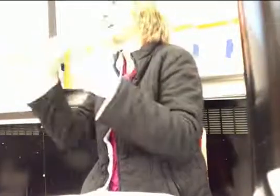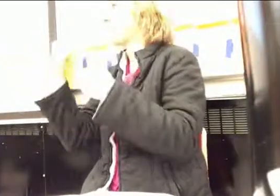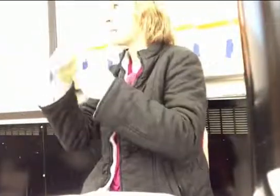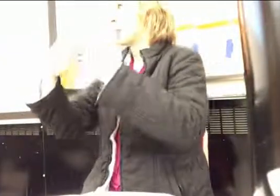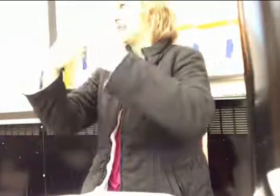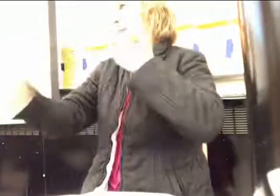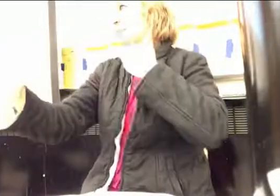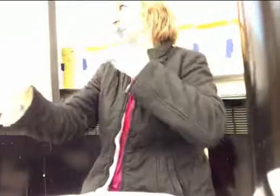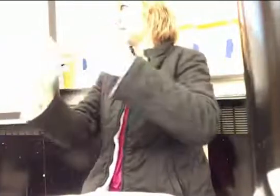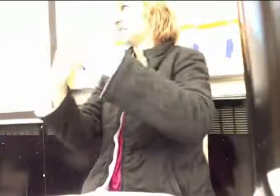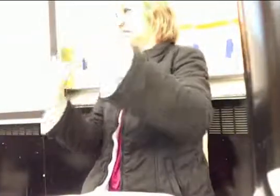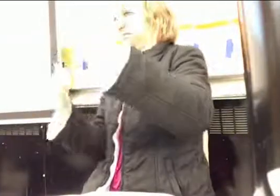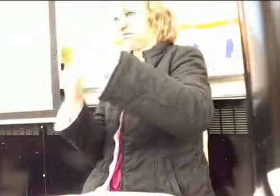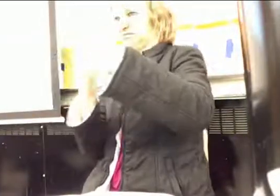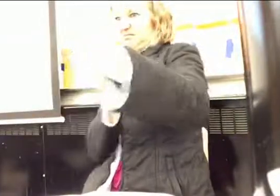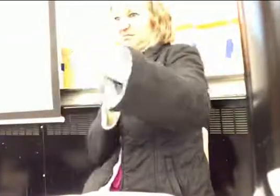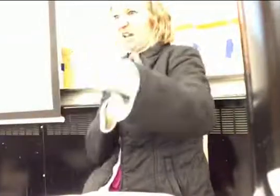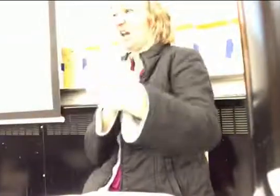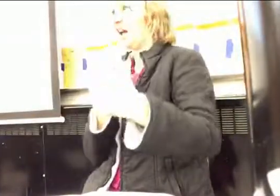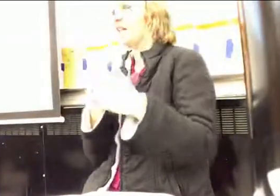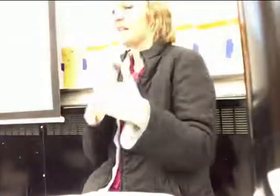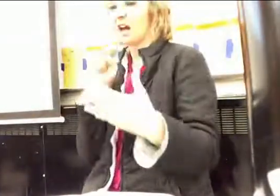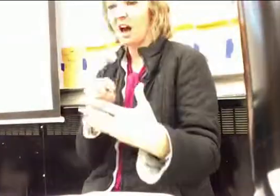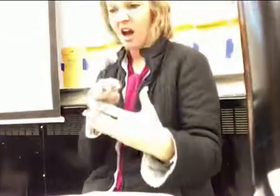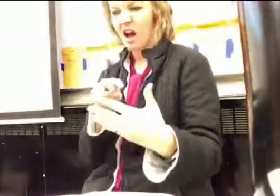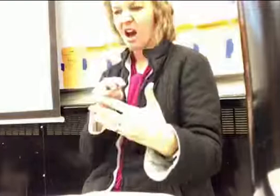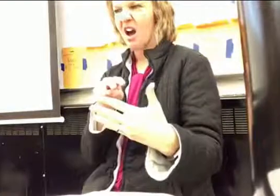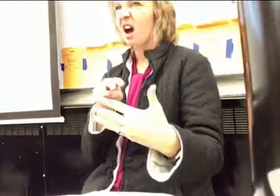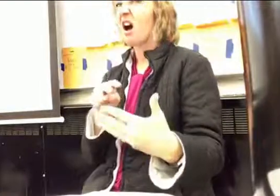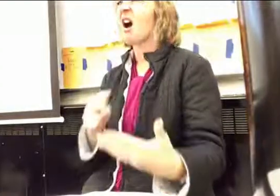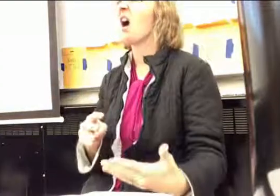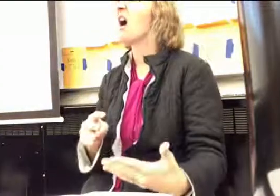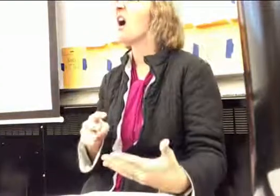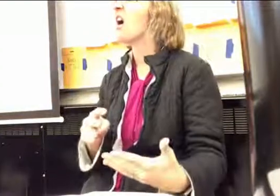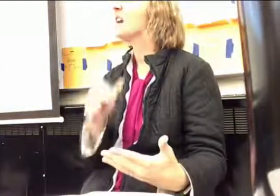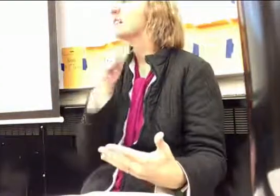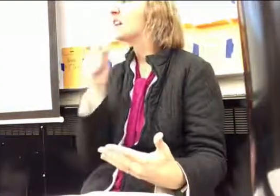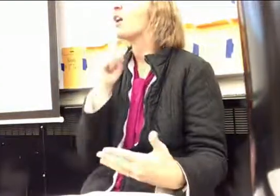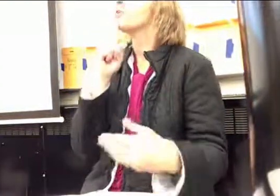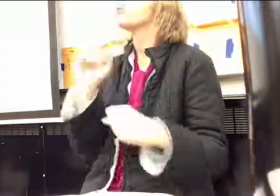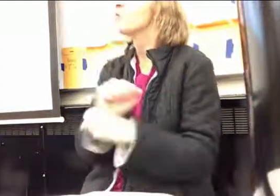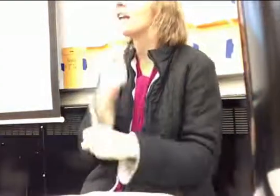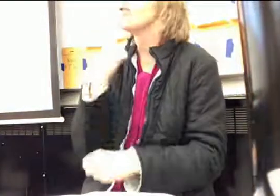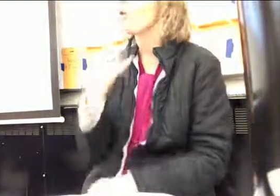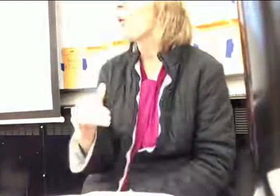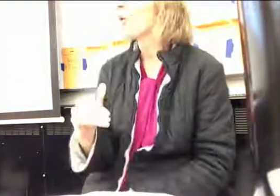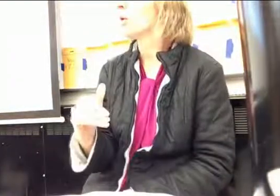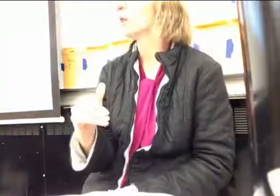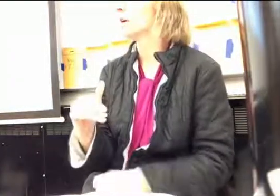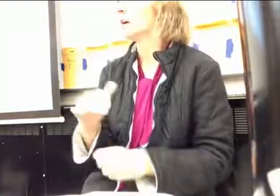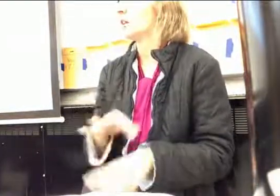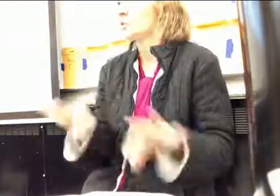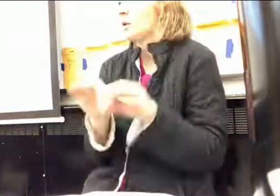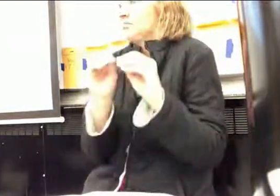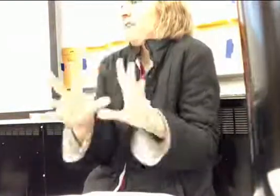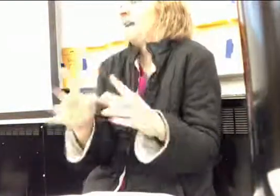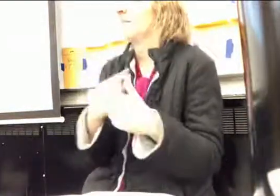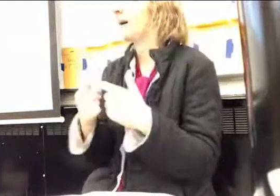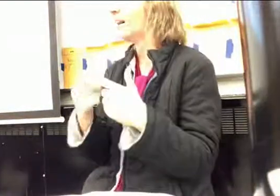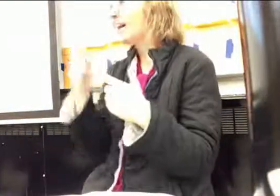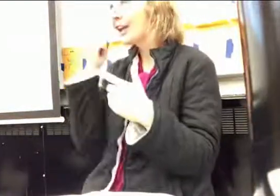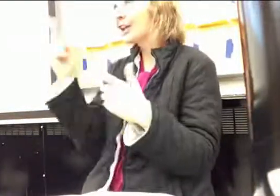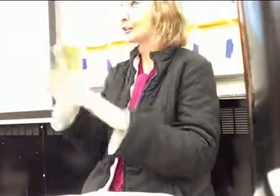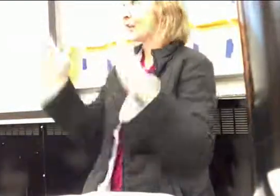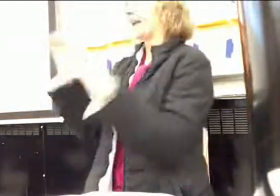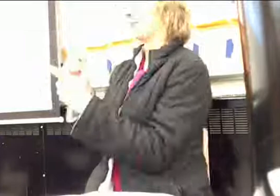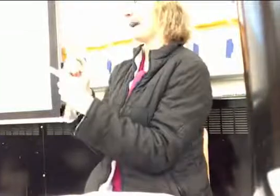how it separates? All of a sudden they realize, is fool's gold really gold? No, it's worthless. But it looks really shiny, right?